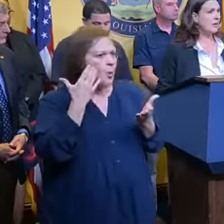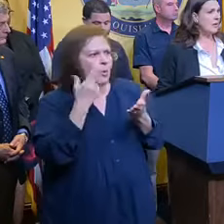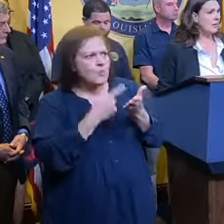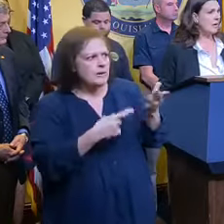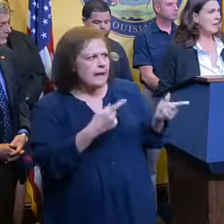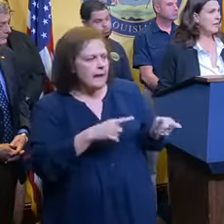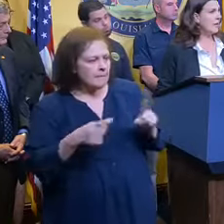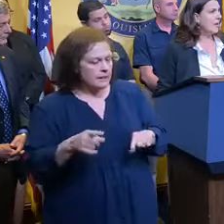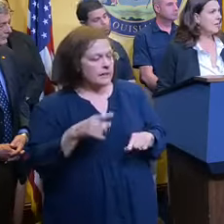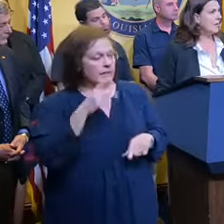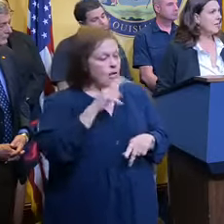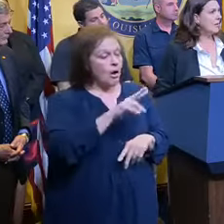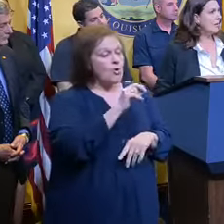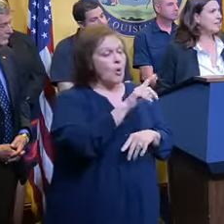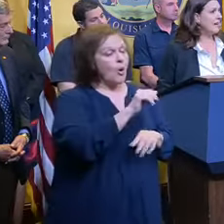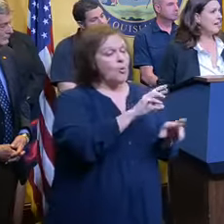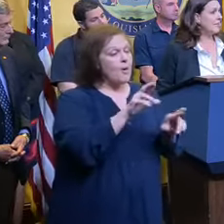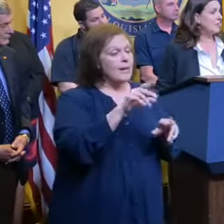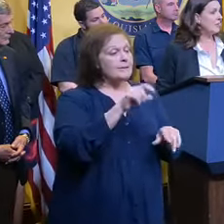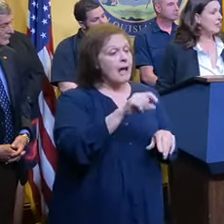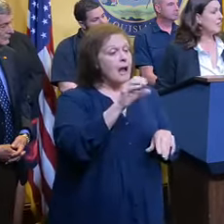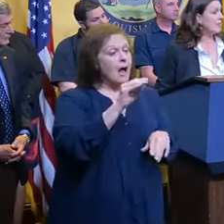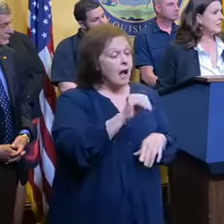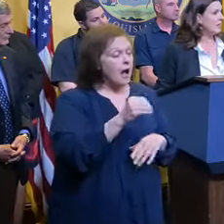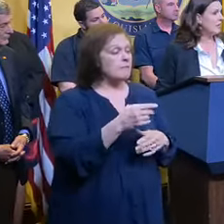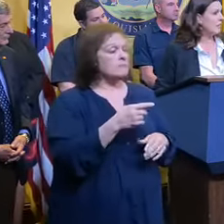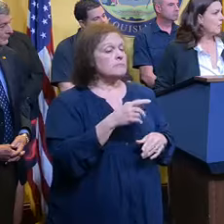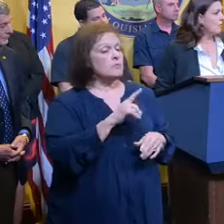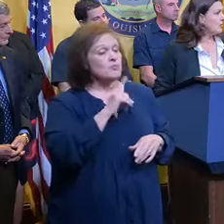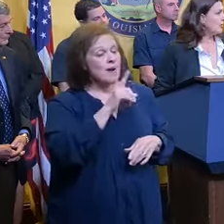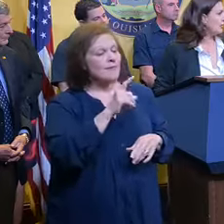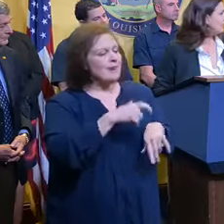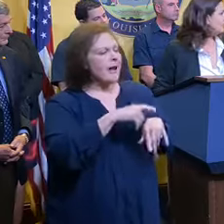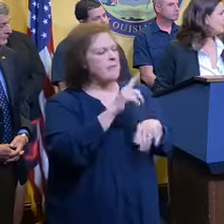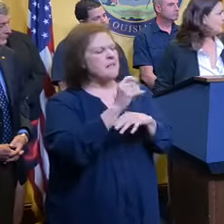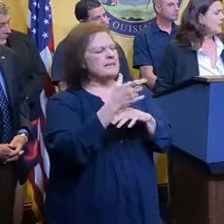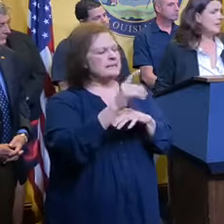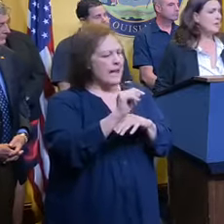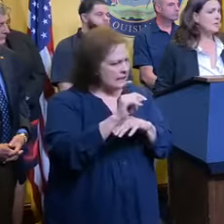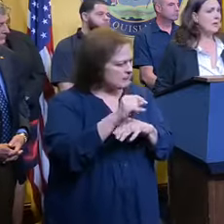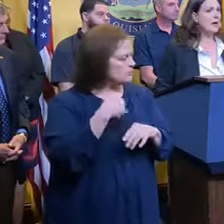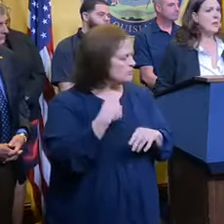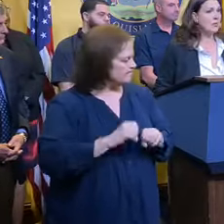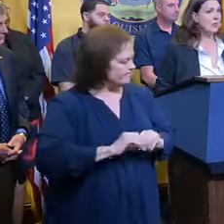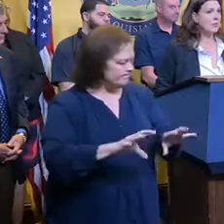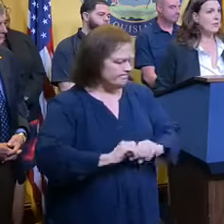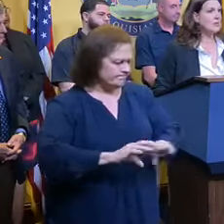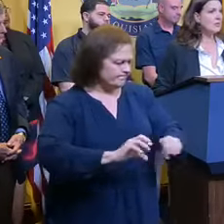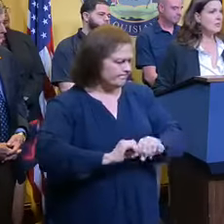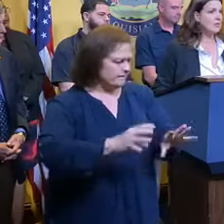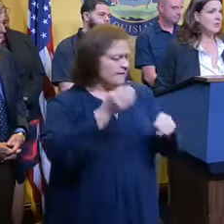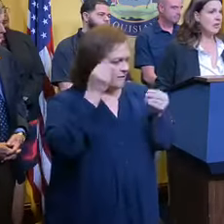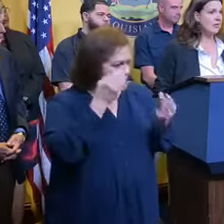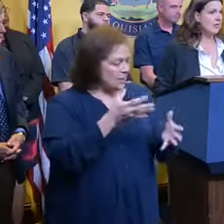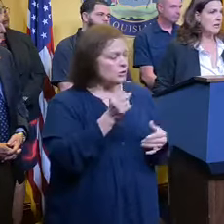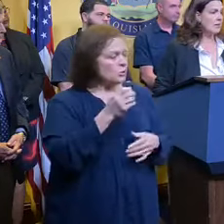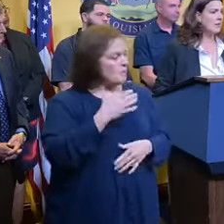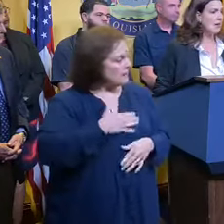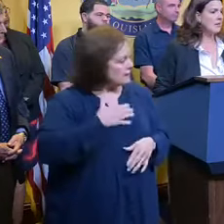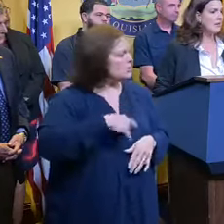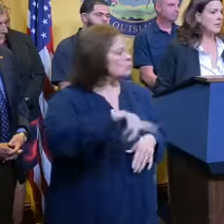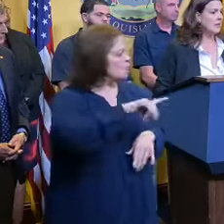enough how the NOLAready.com in real time is very effective. We're using it consistently, and it's very helpful. And so I do stress that